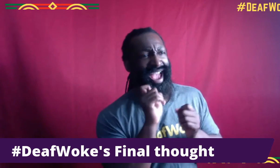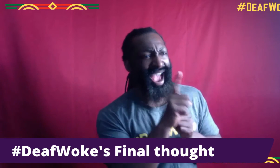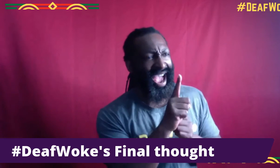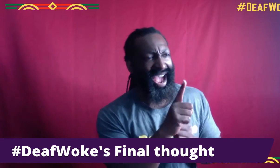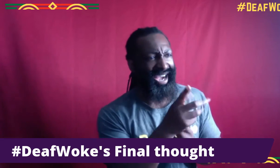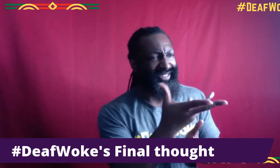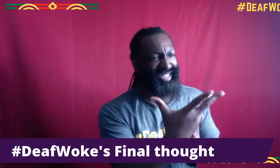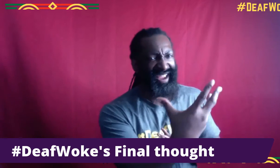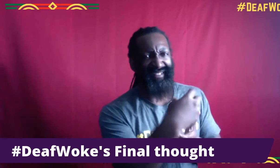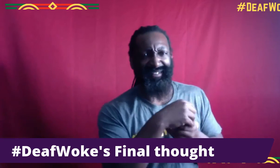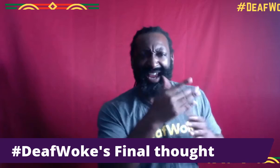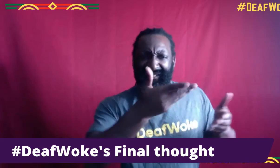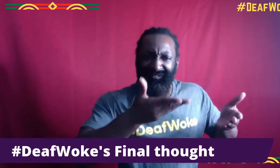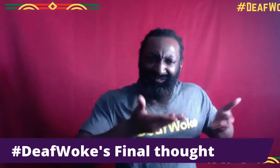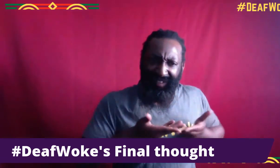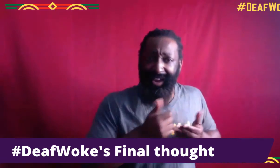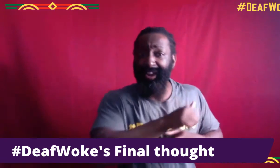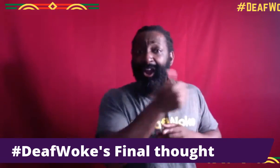Your culture,